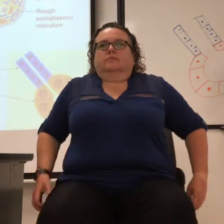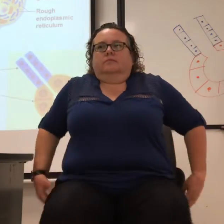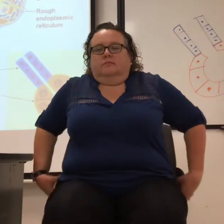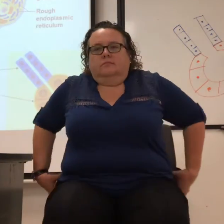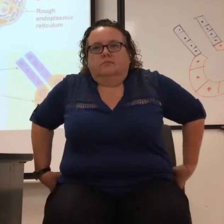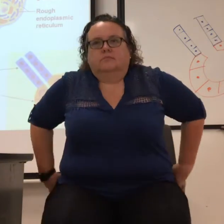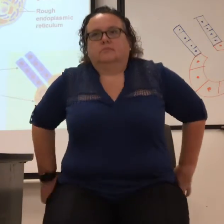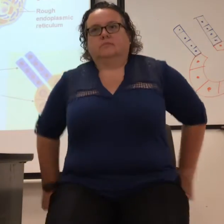And the different cells are